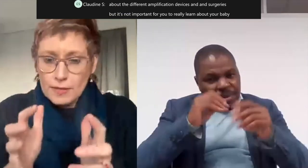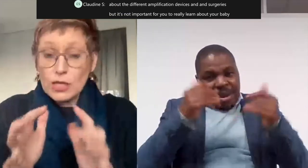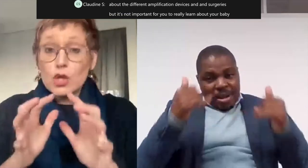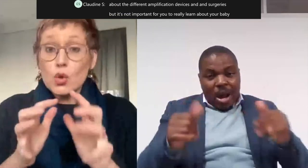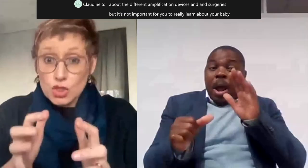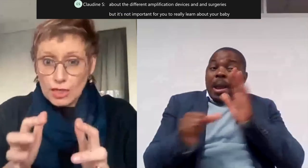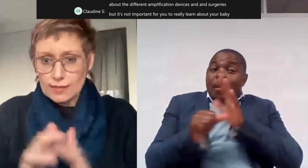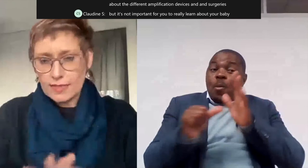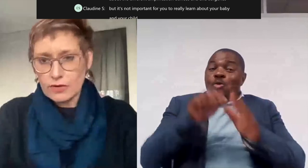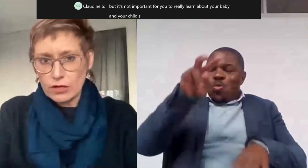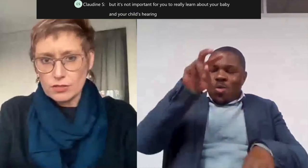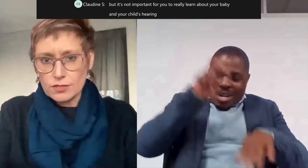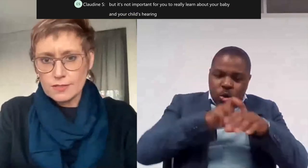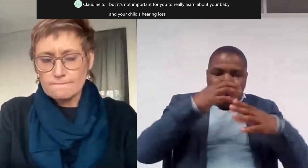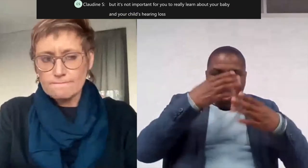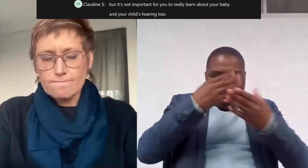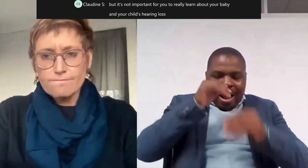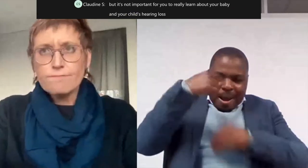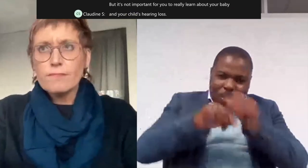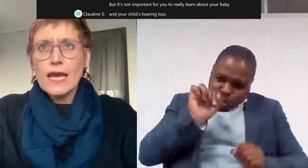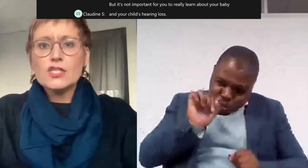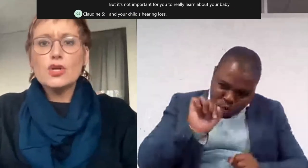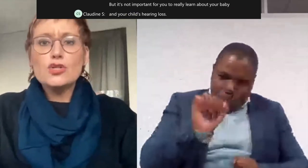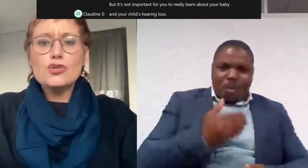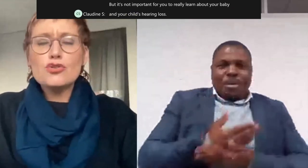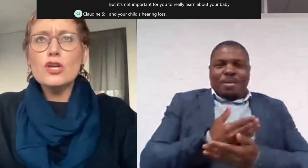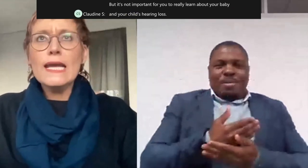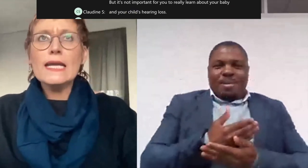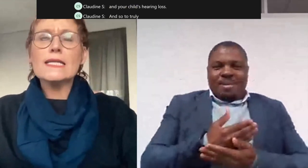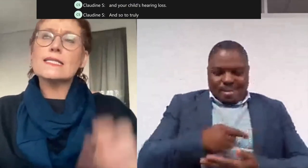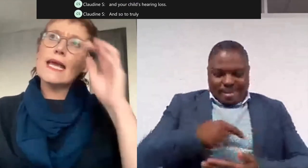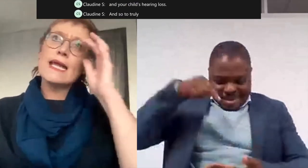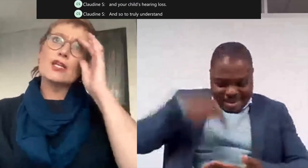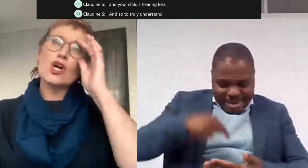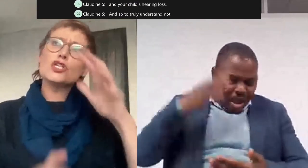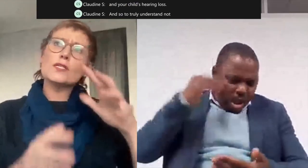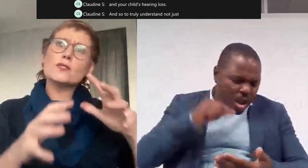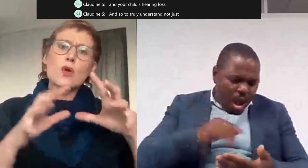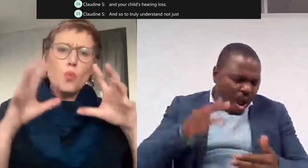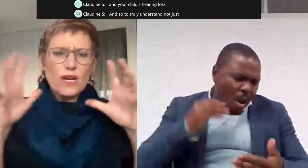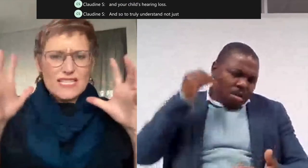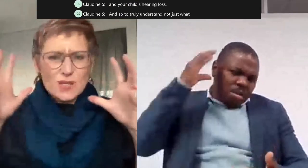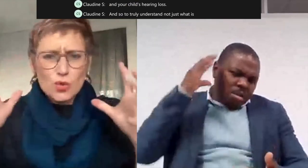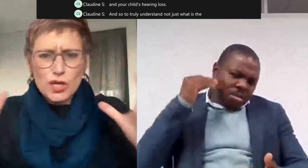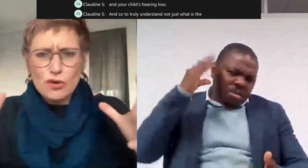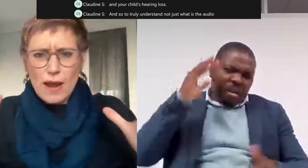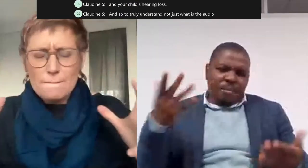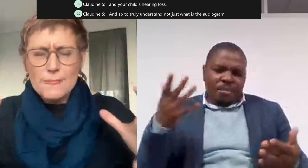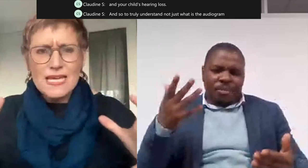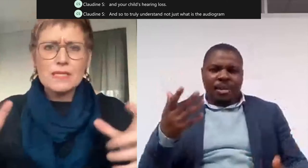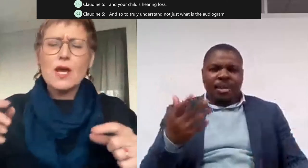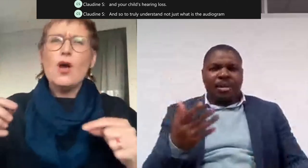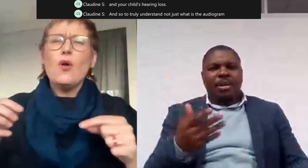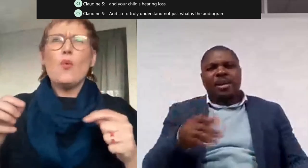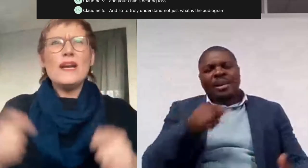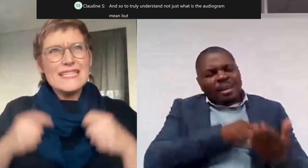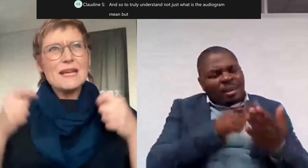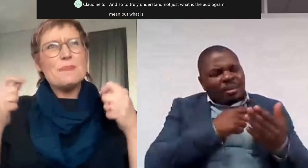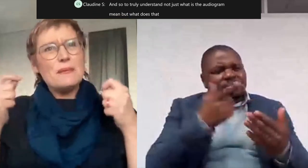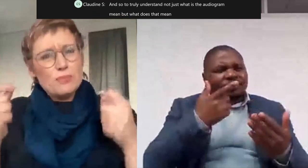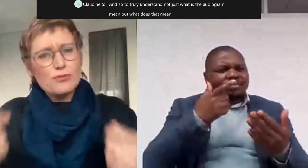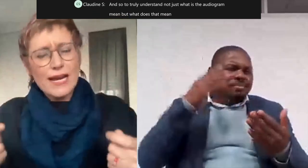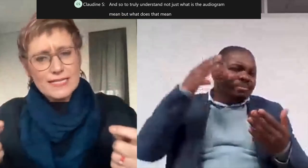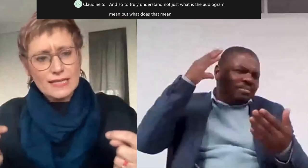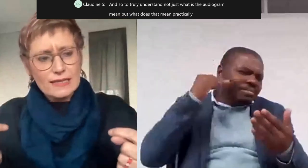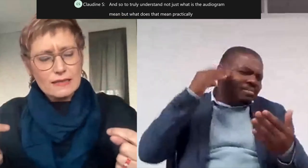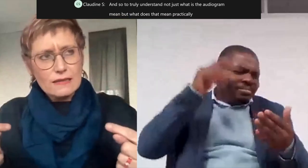your baby and your child's hearing loss. And so to truly understand not just what does the audiogram mean, but what does